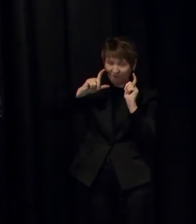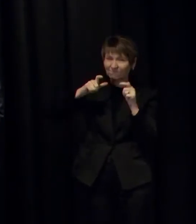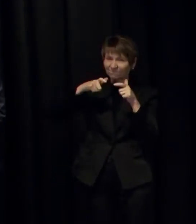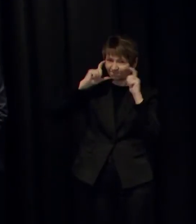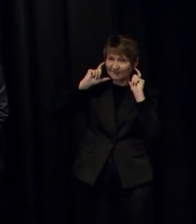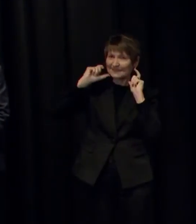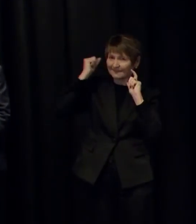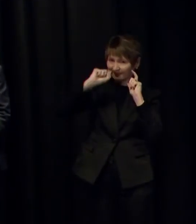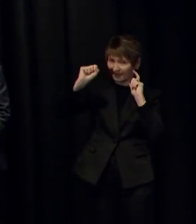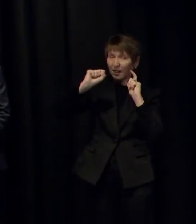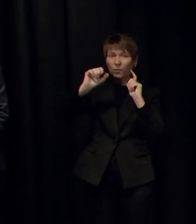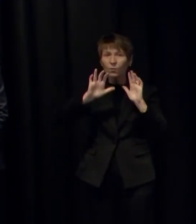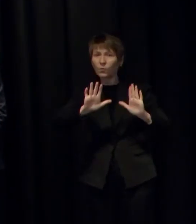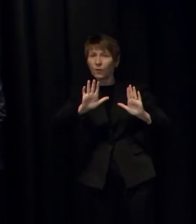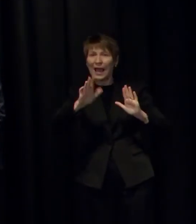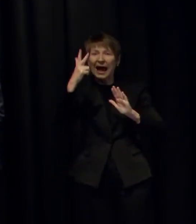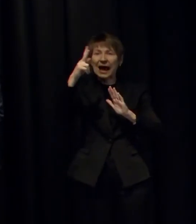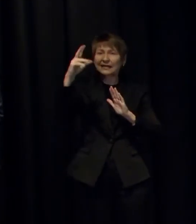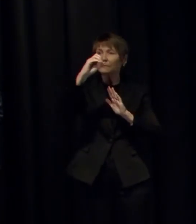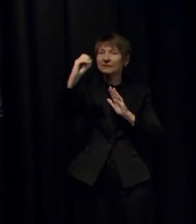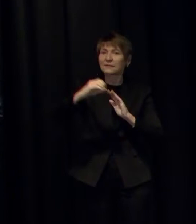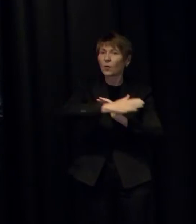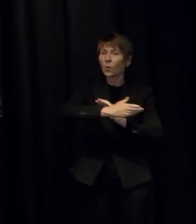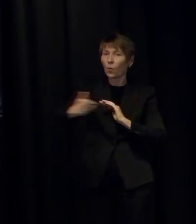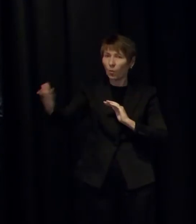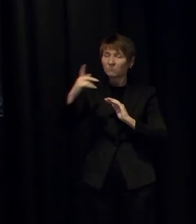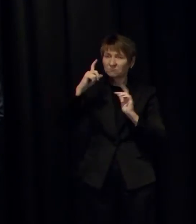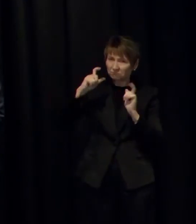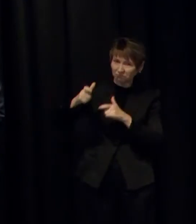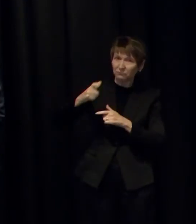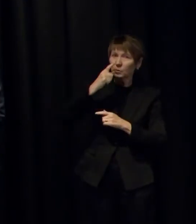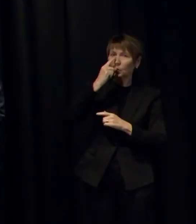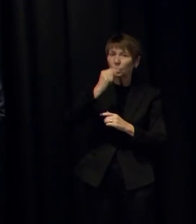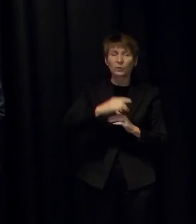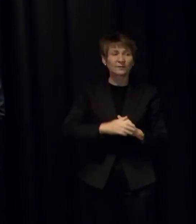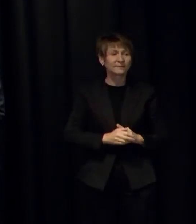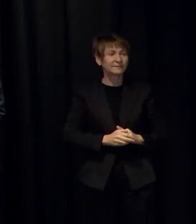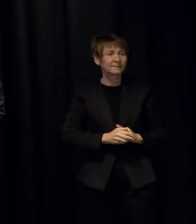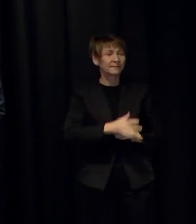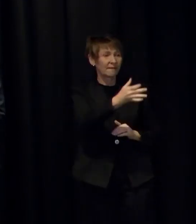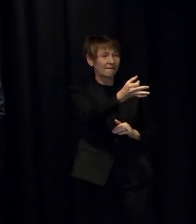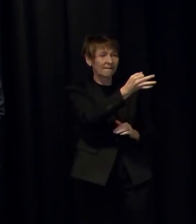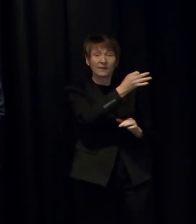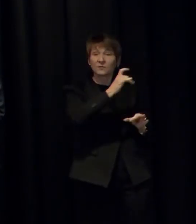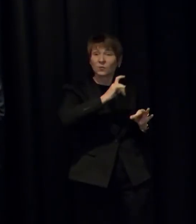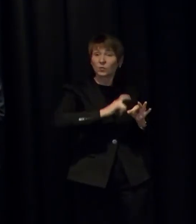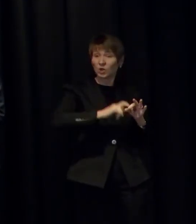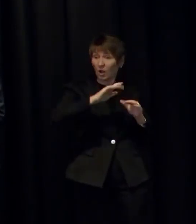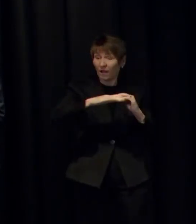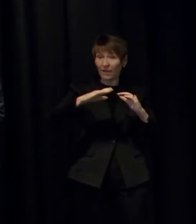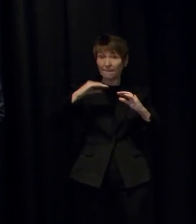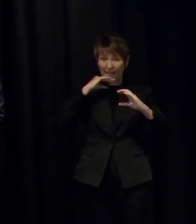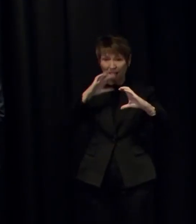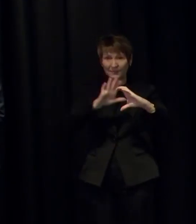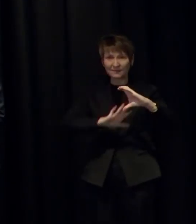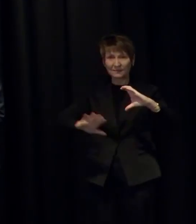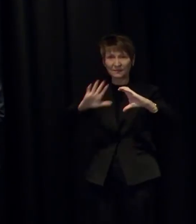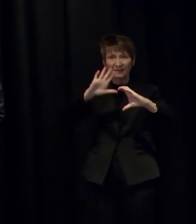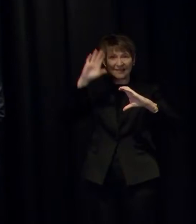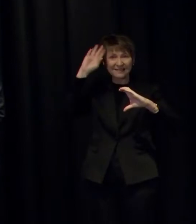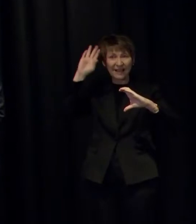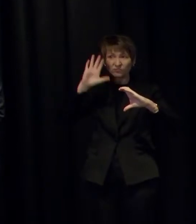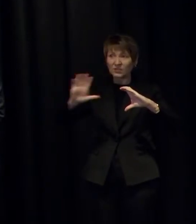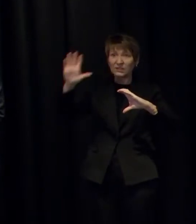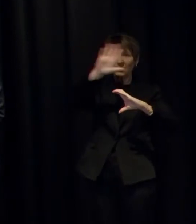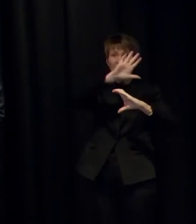outdoors? The roadmap indicates that, yes. In terms of regional versus metros, a lot of people obviously wanting to cross into